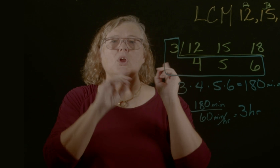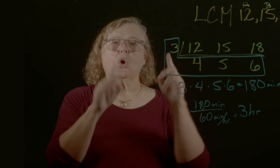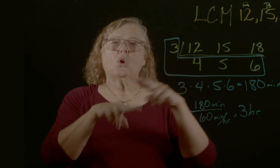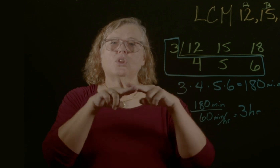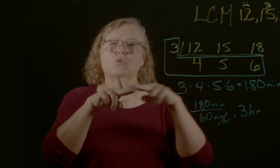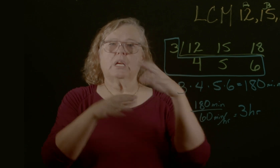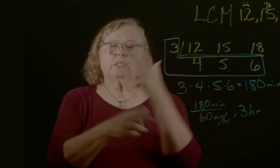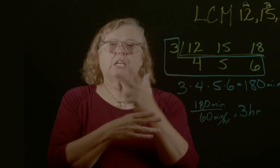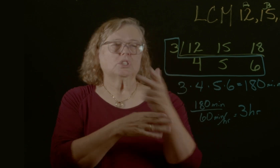go to the train station,